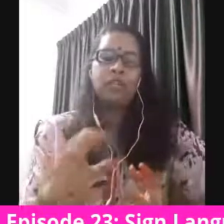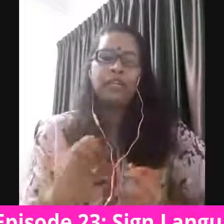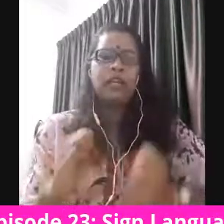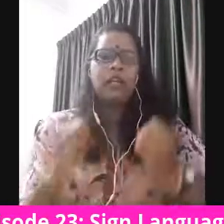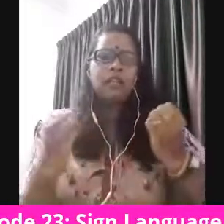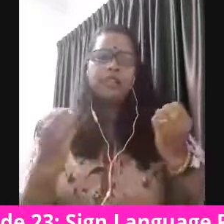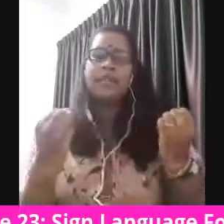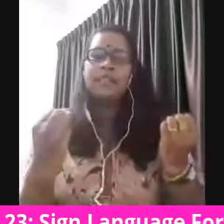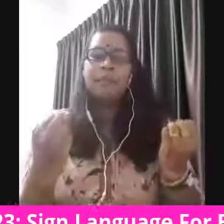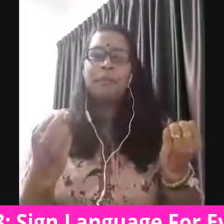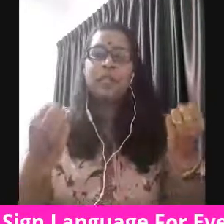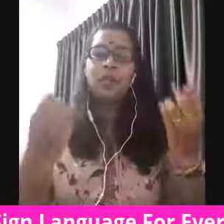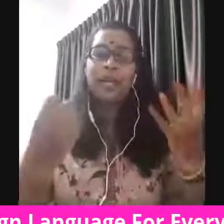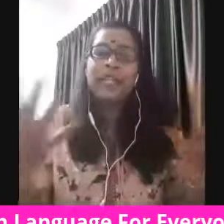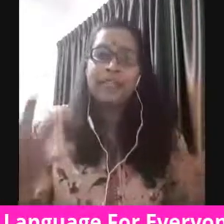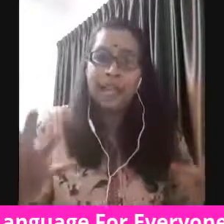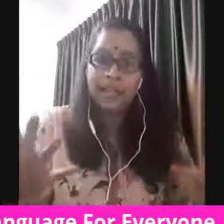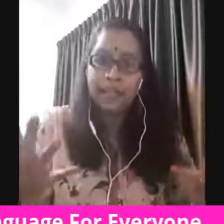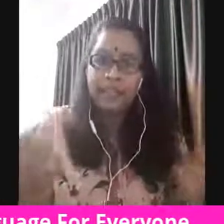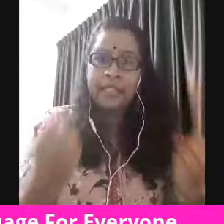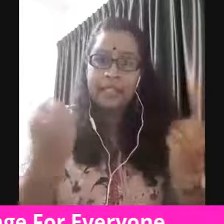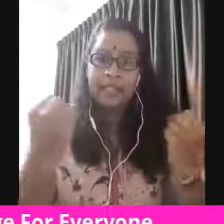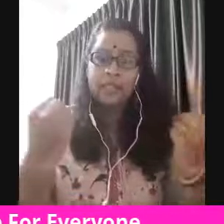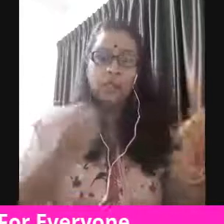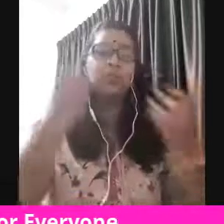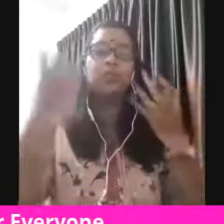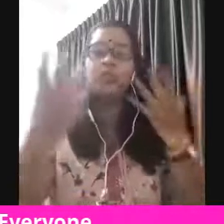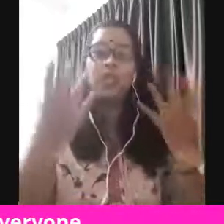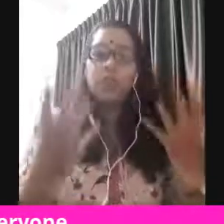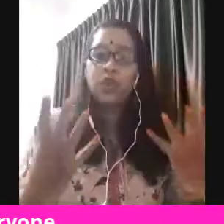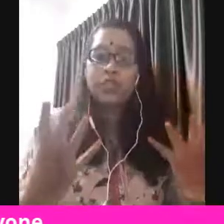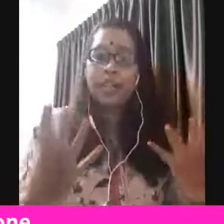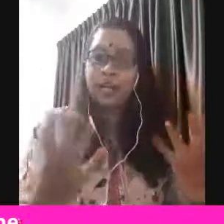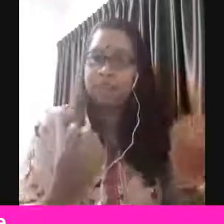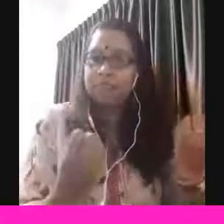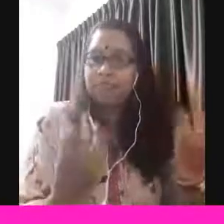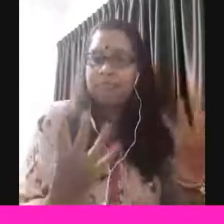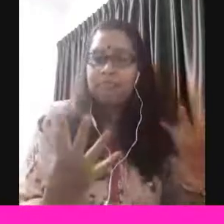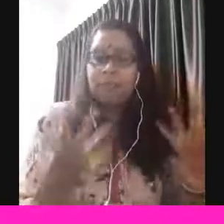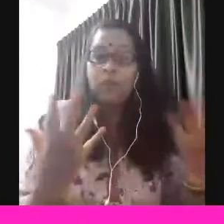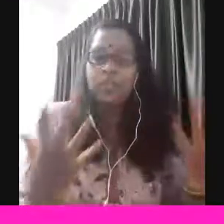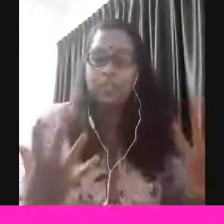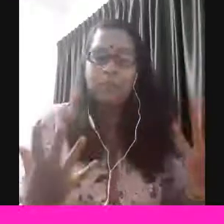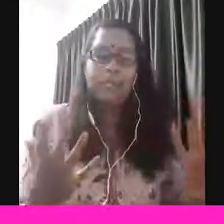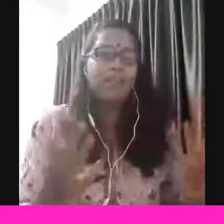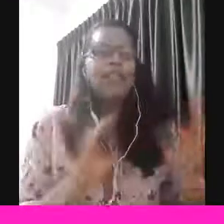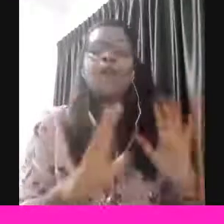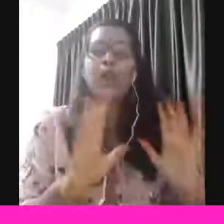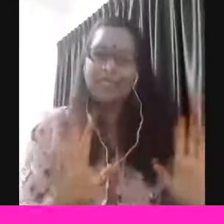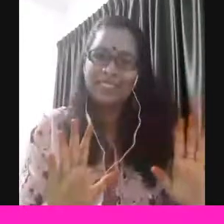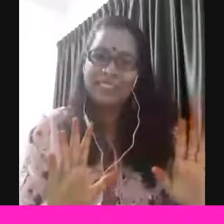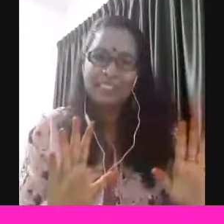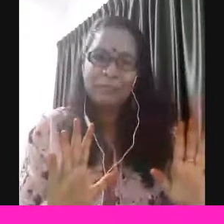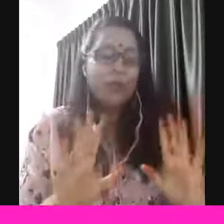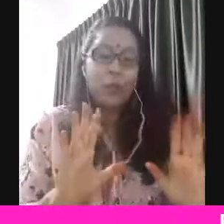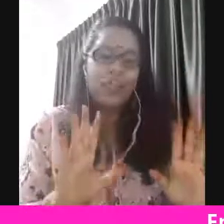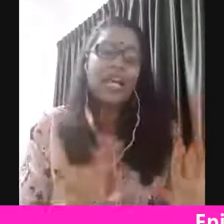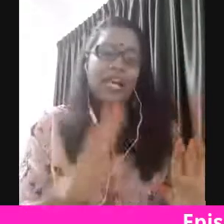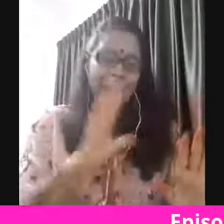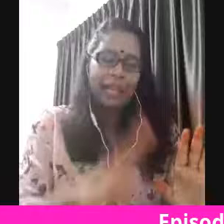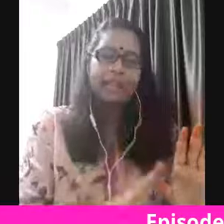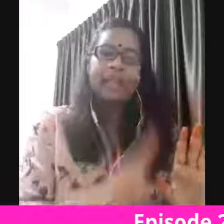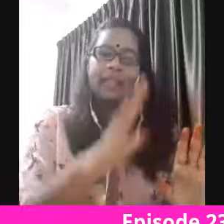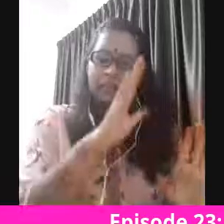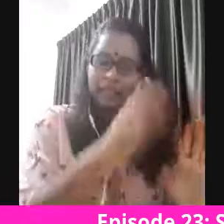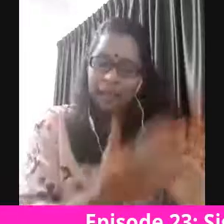back, or they can simply show any signs to show their emotion, but they won't. They won't.